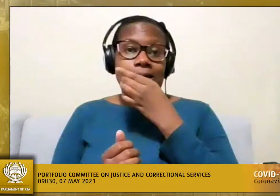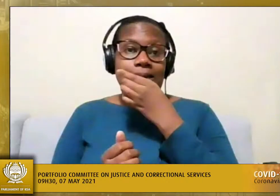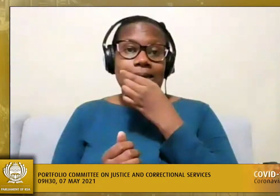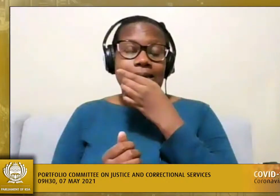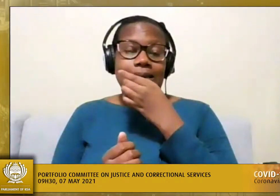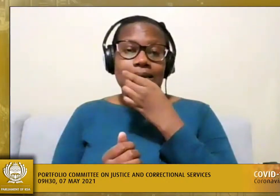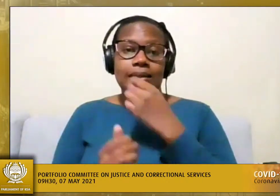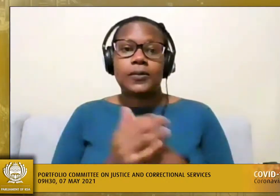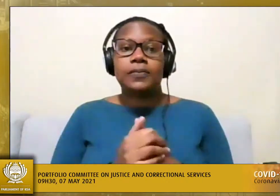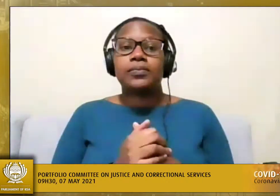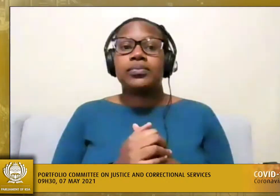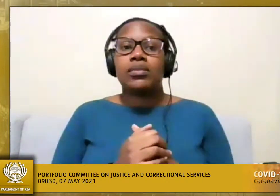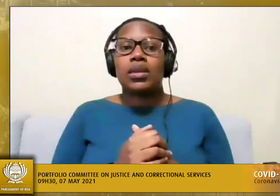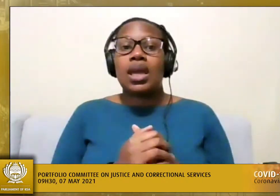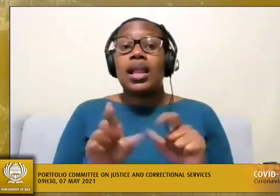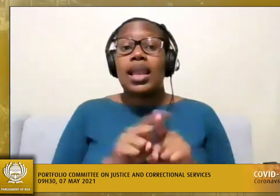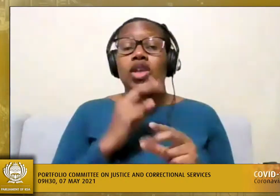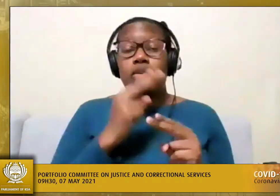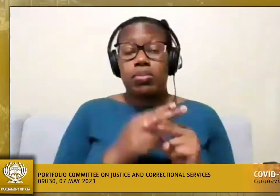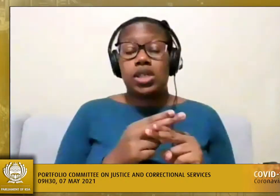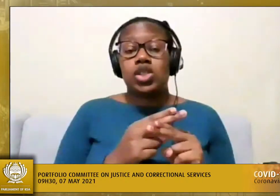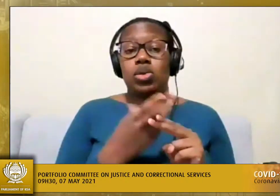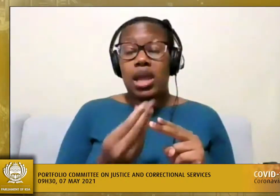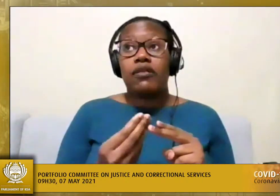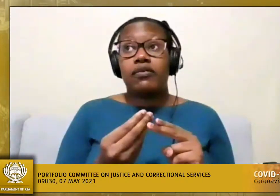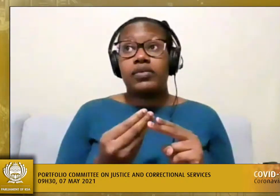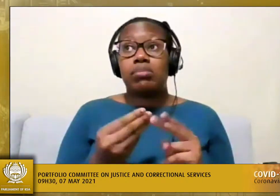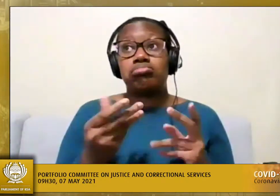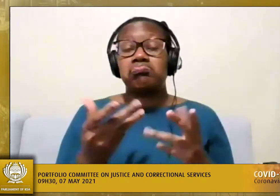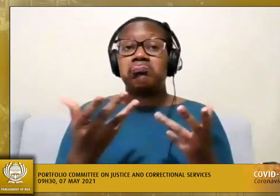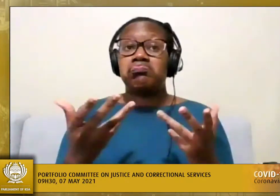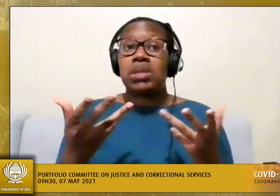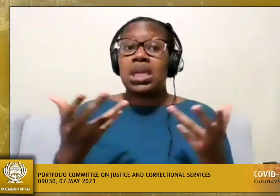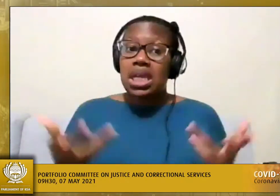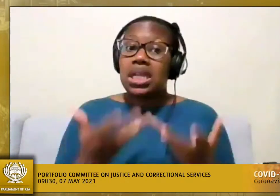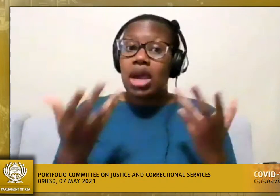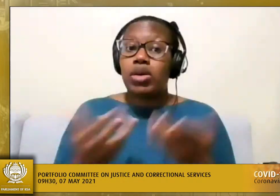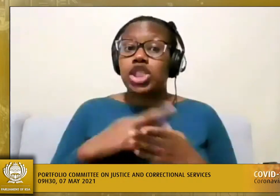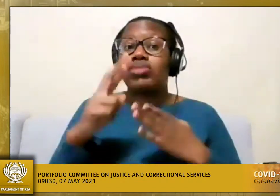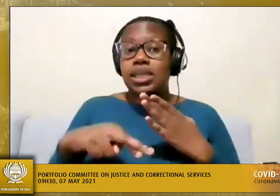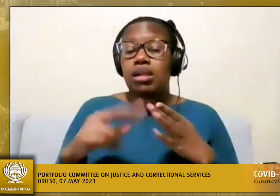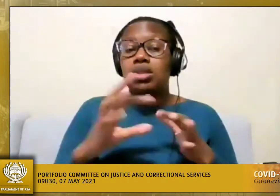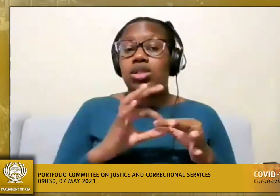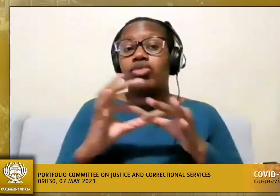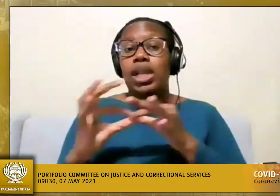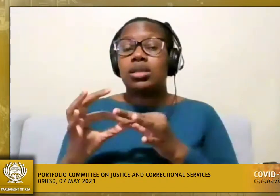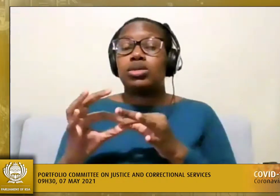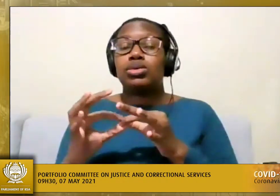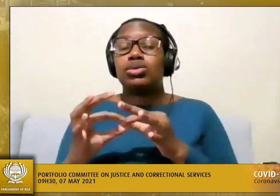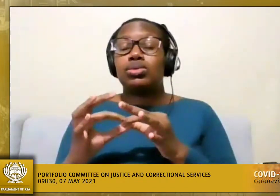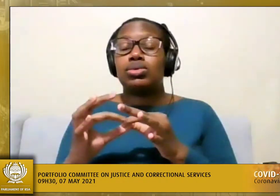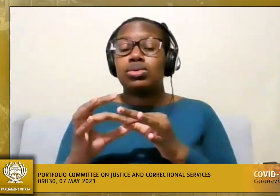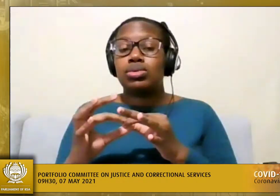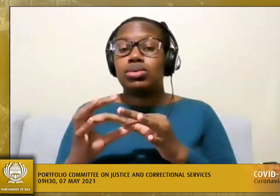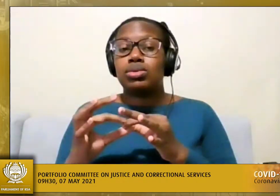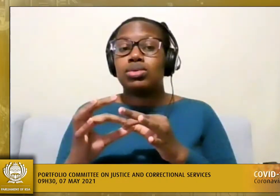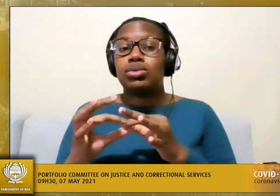then they've been as you mentioned some really encouraging results with regards to um